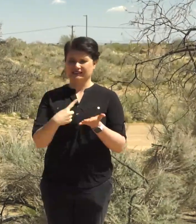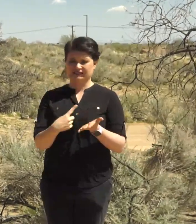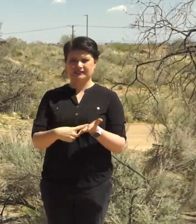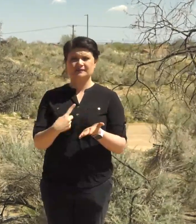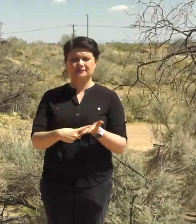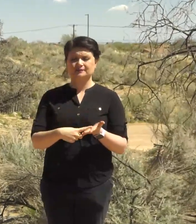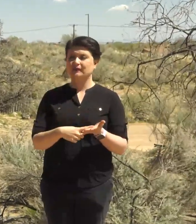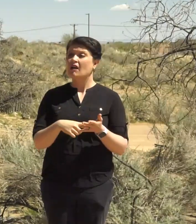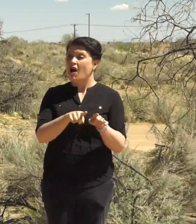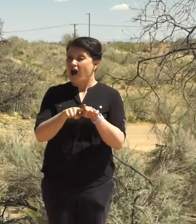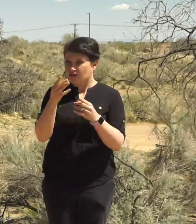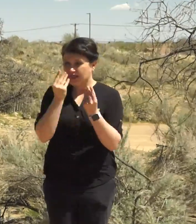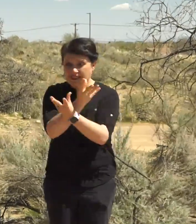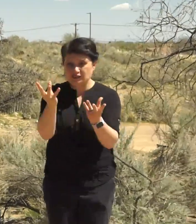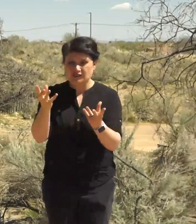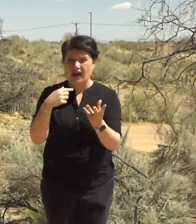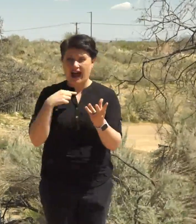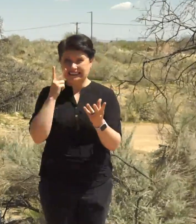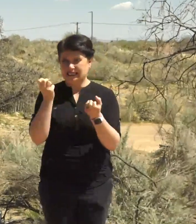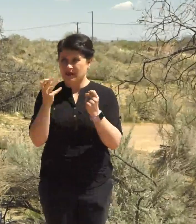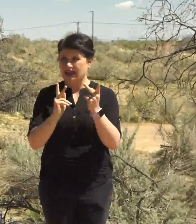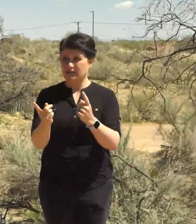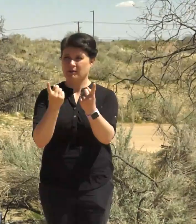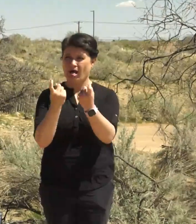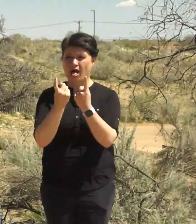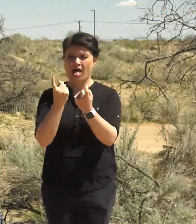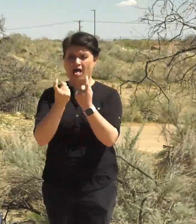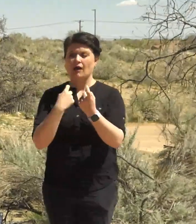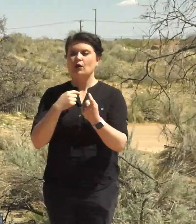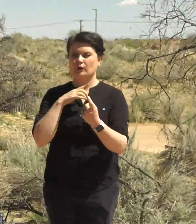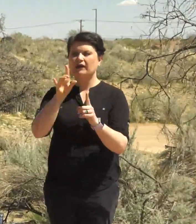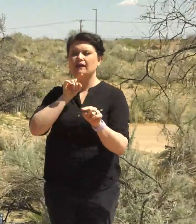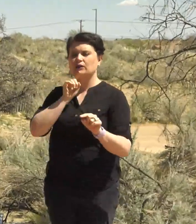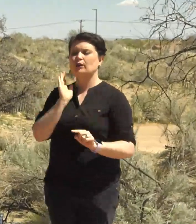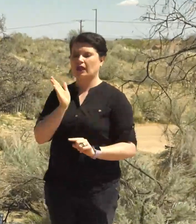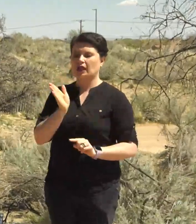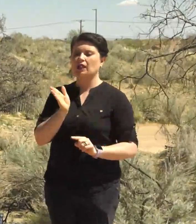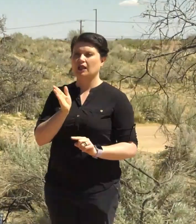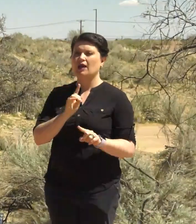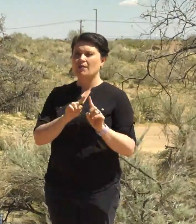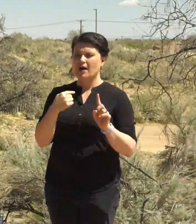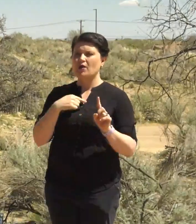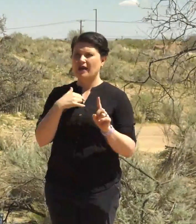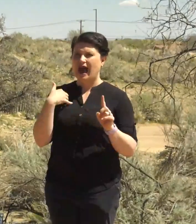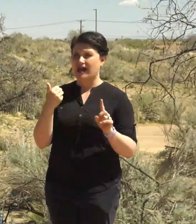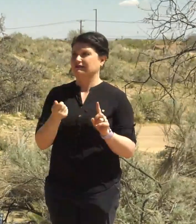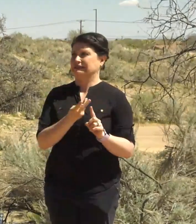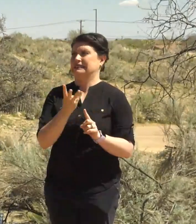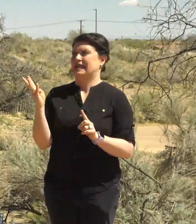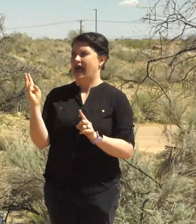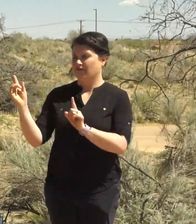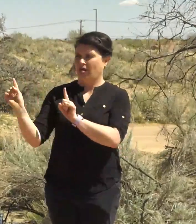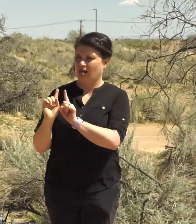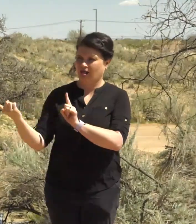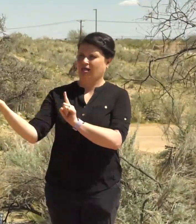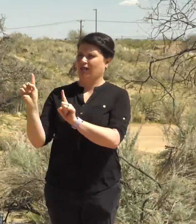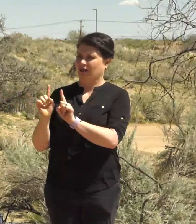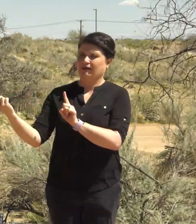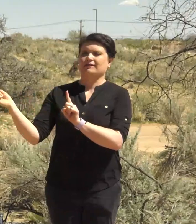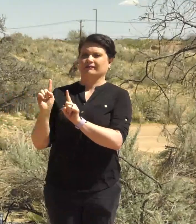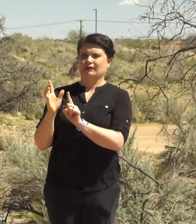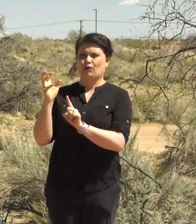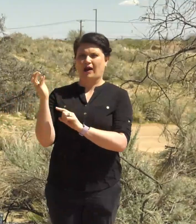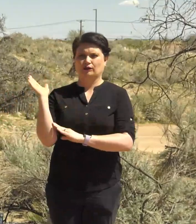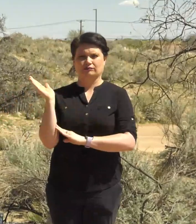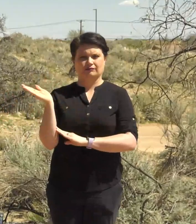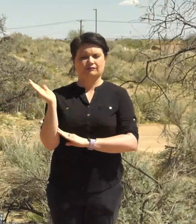folks who are watching, there's a lot of questions coming in, so we will get to those. But we actually have a number of guests here, and so